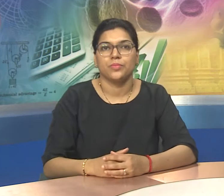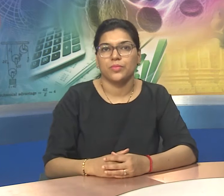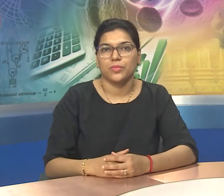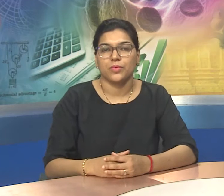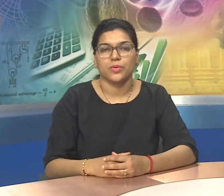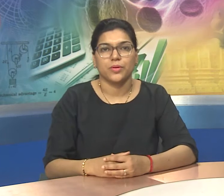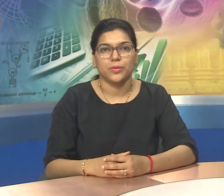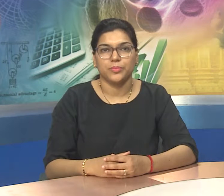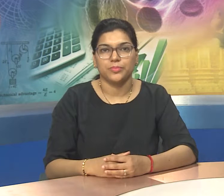perfect.